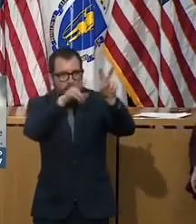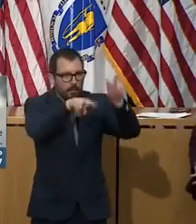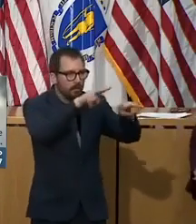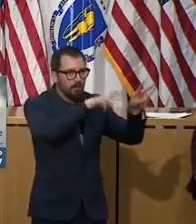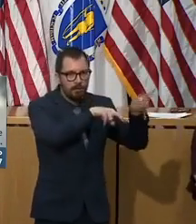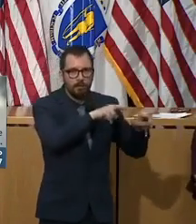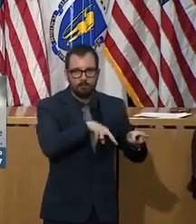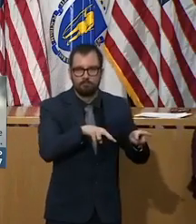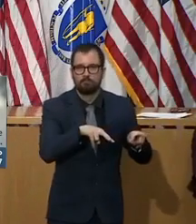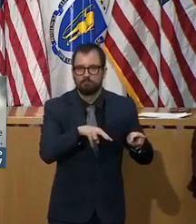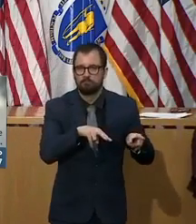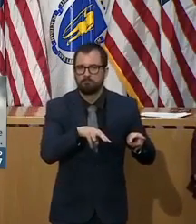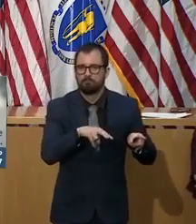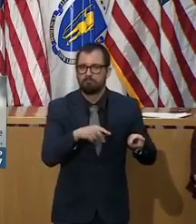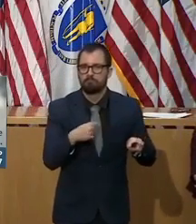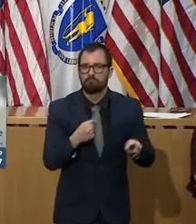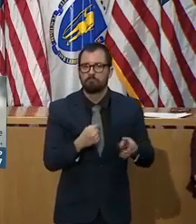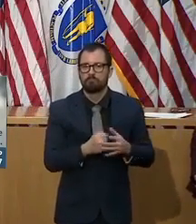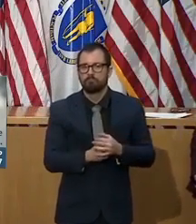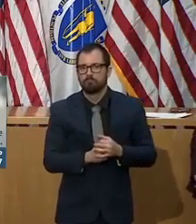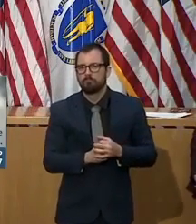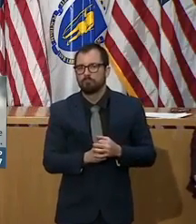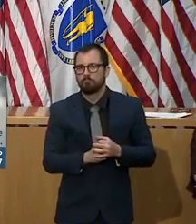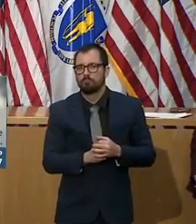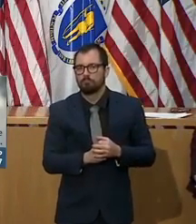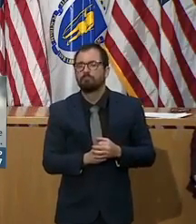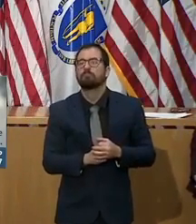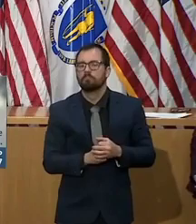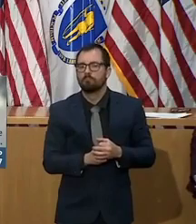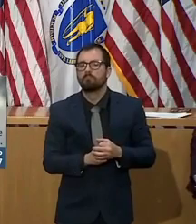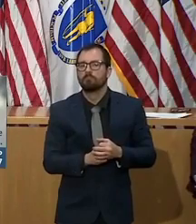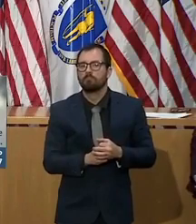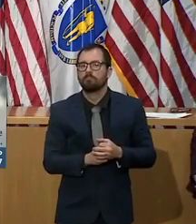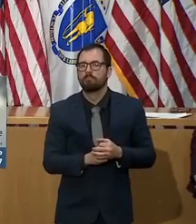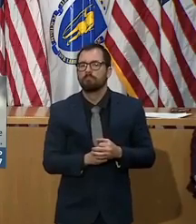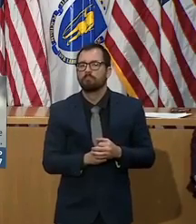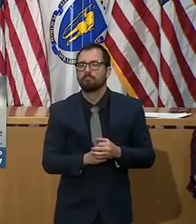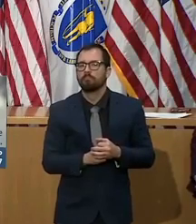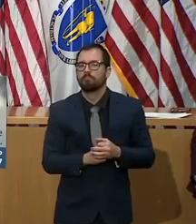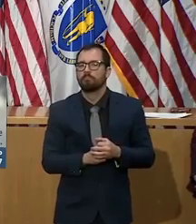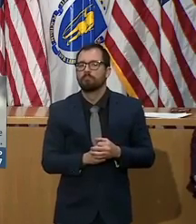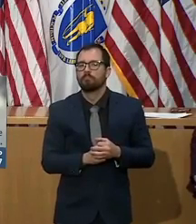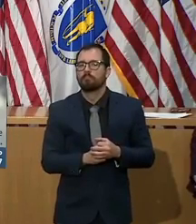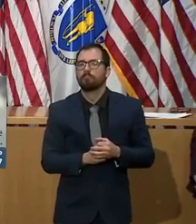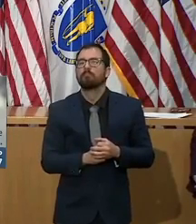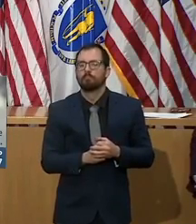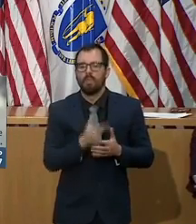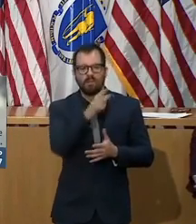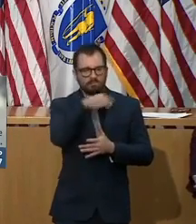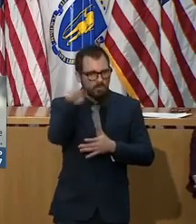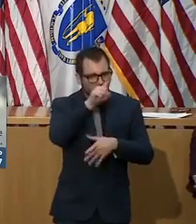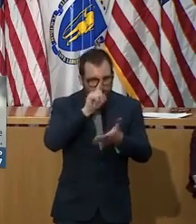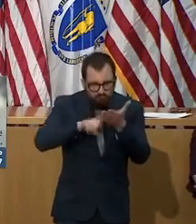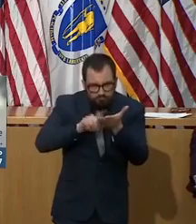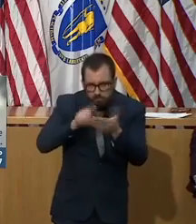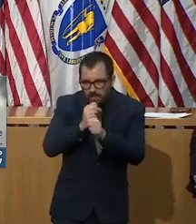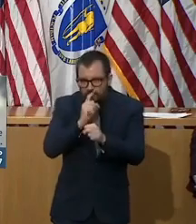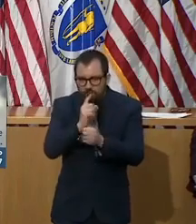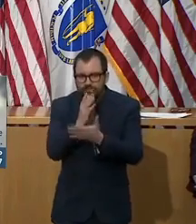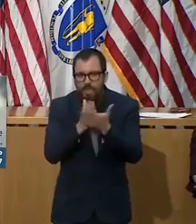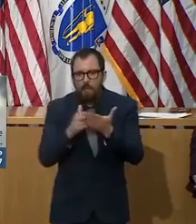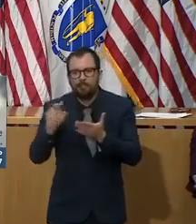folks at Public Health said about which ones could be used for which purposes. But I'd start by saying that when we started distributing this stuff, people had